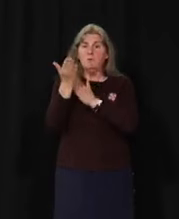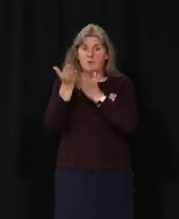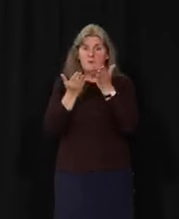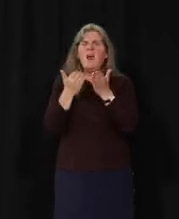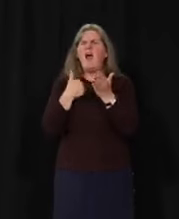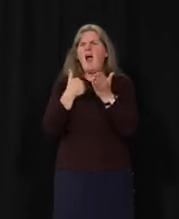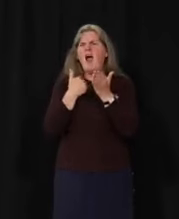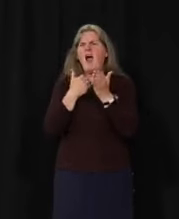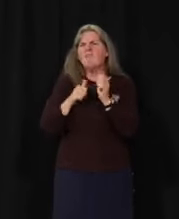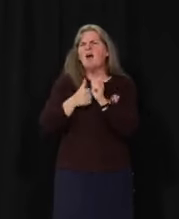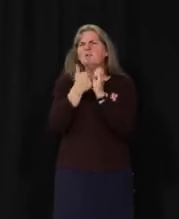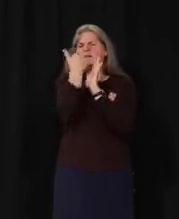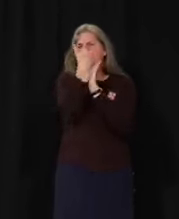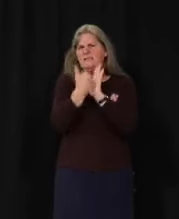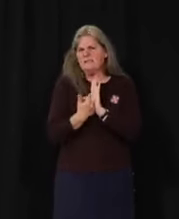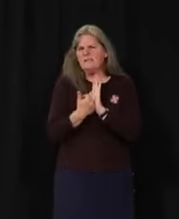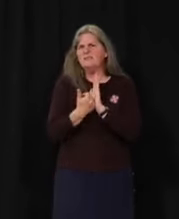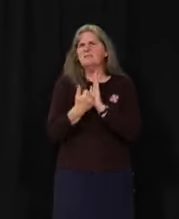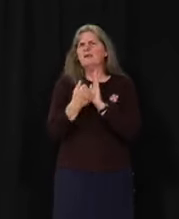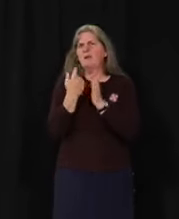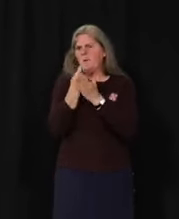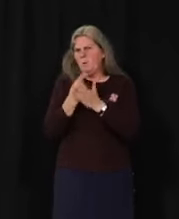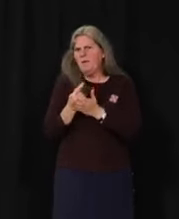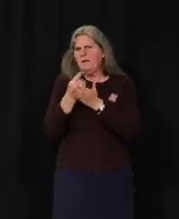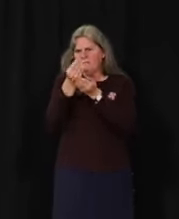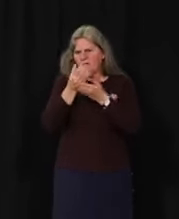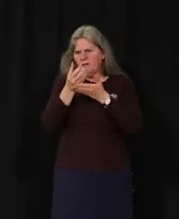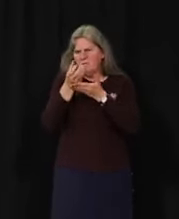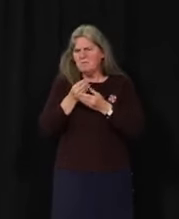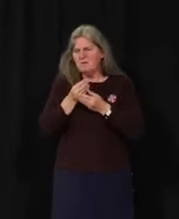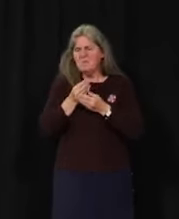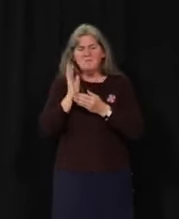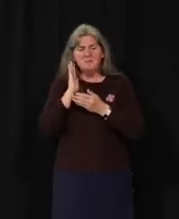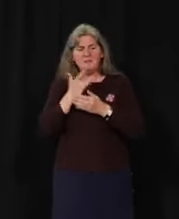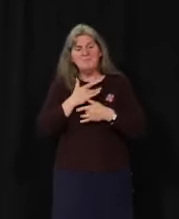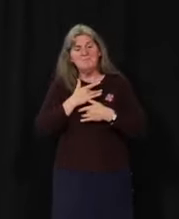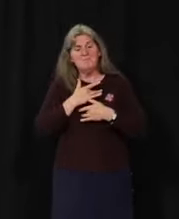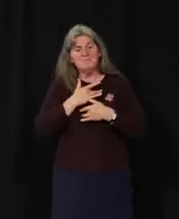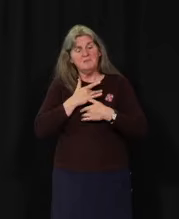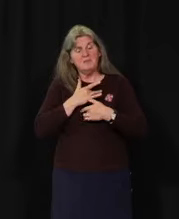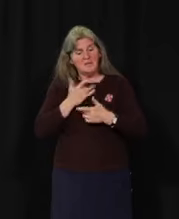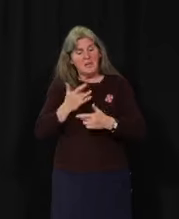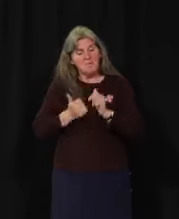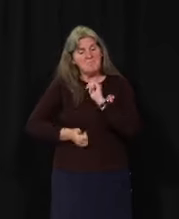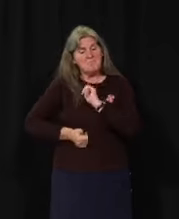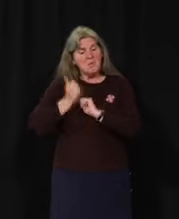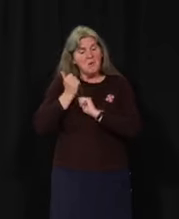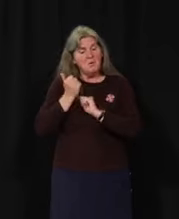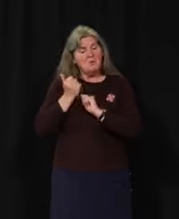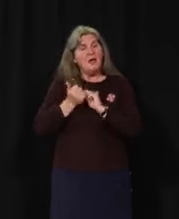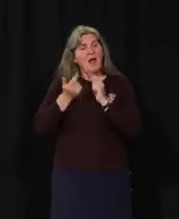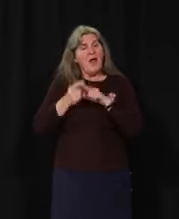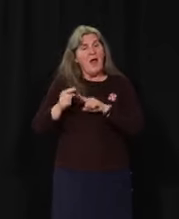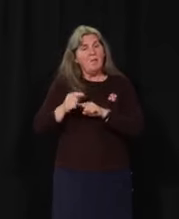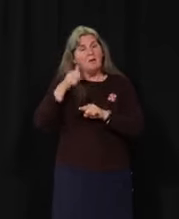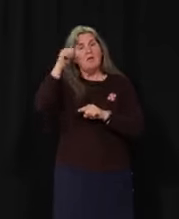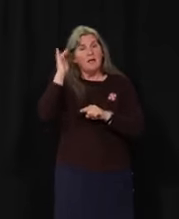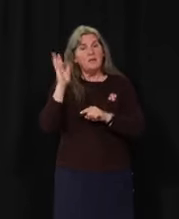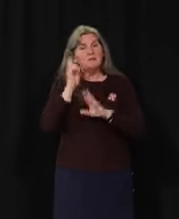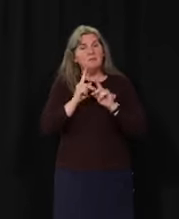services, emergency measures folks, that for the most part, Alaskans on their way to Alaska are doing exactly that. They're sticking to the